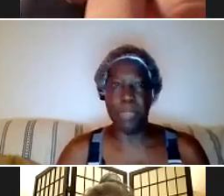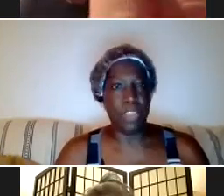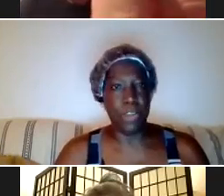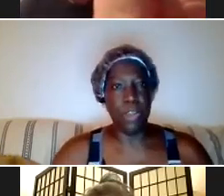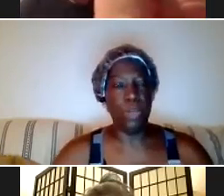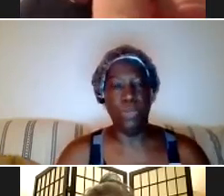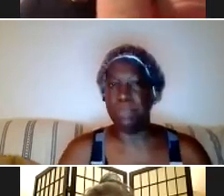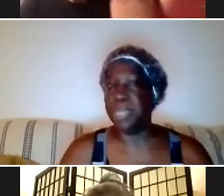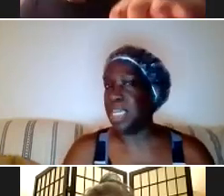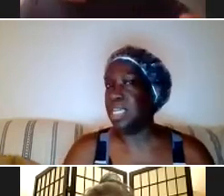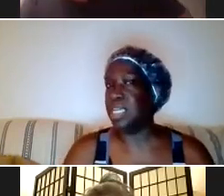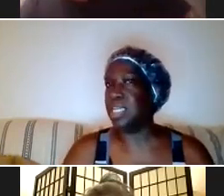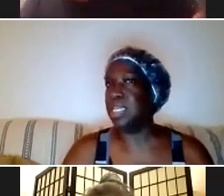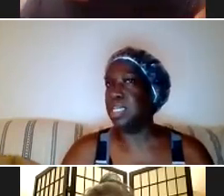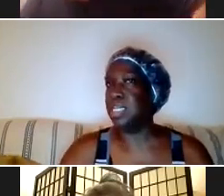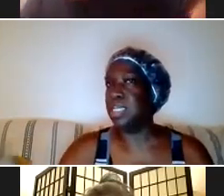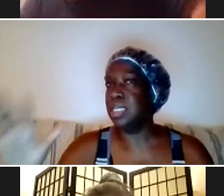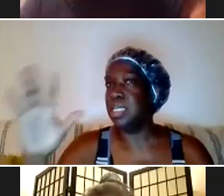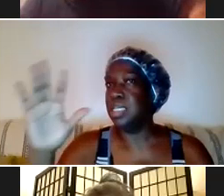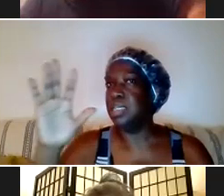mom or mother would be